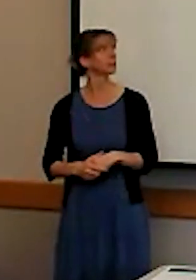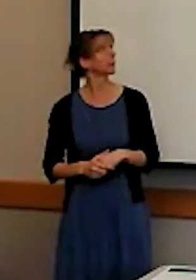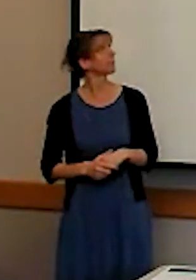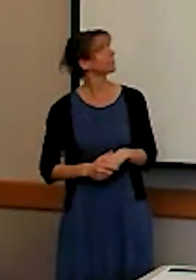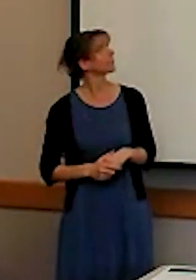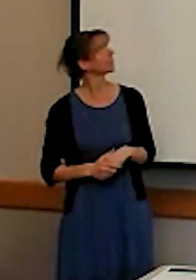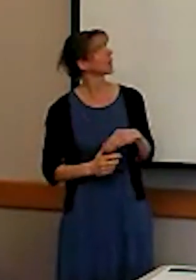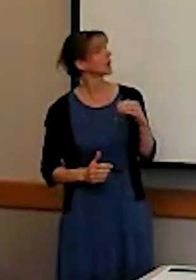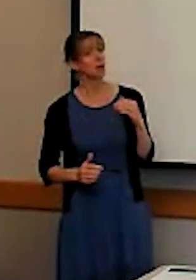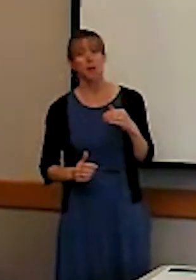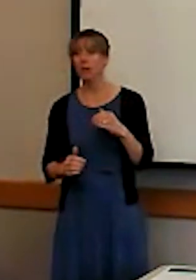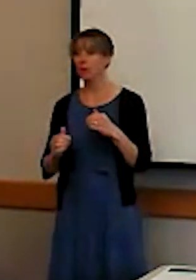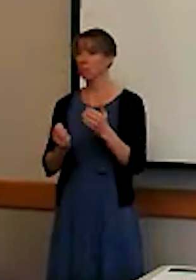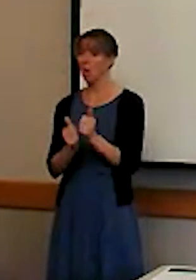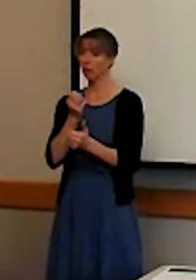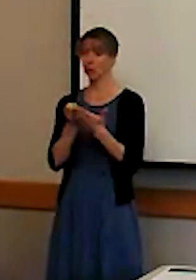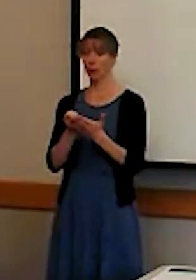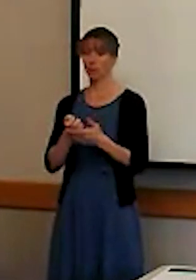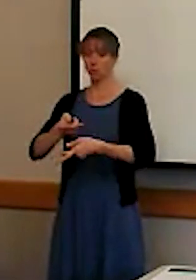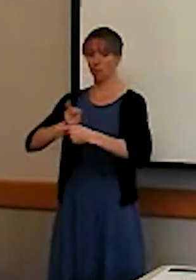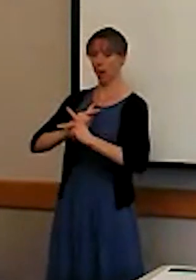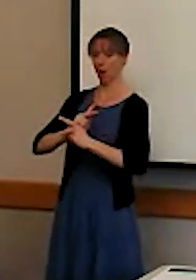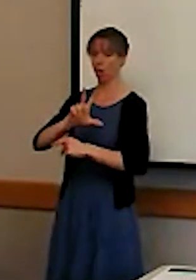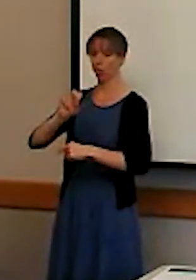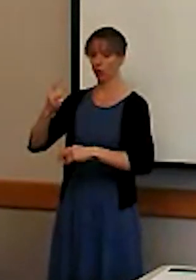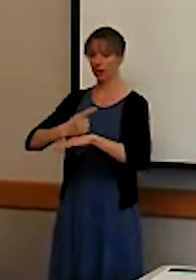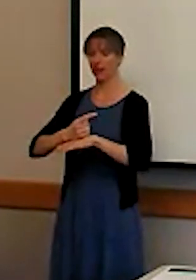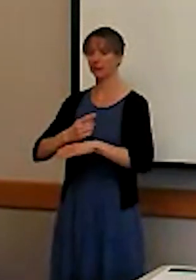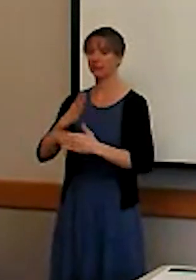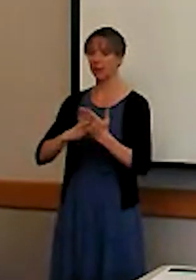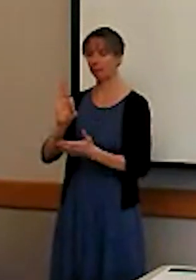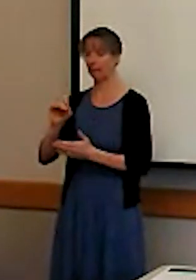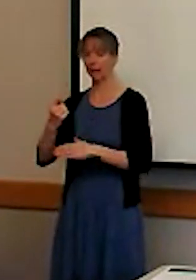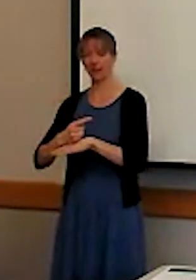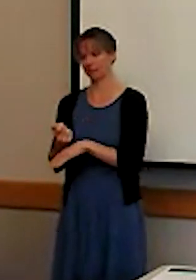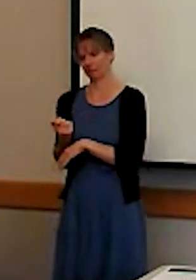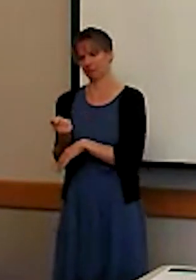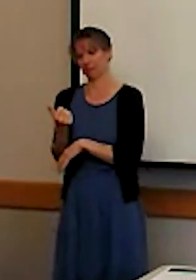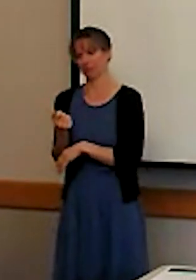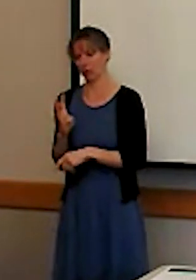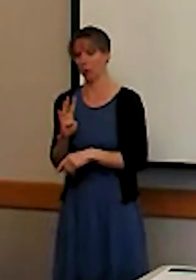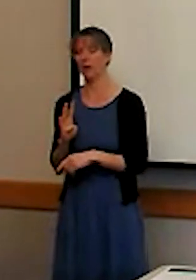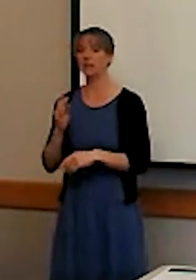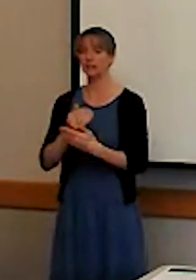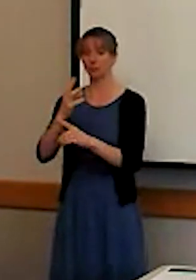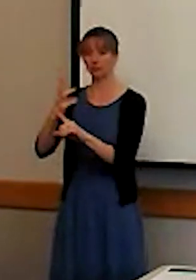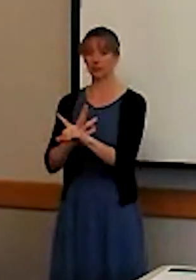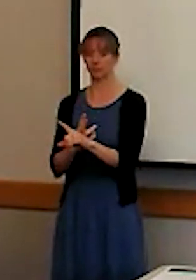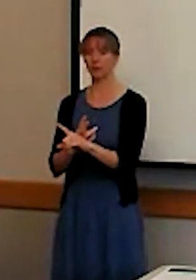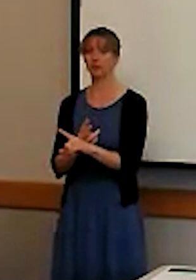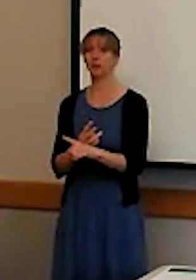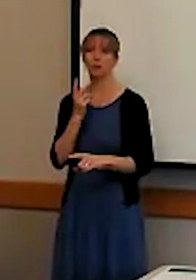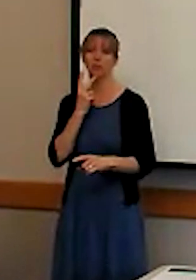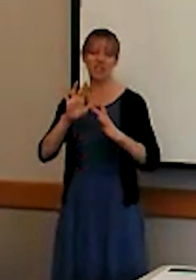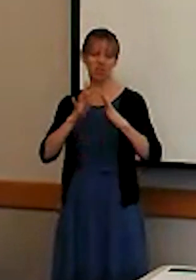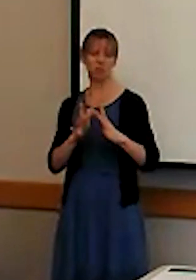So most of our equipment is 30 days, some is 90 days, not very many things, and 6 months. So you'll see